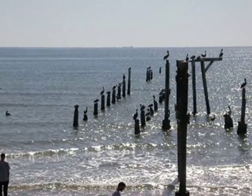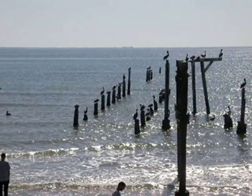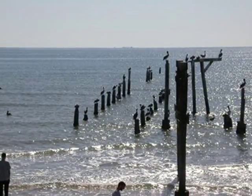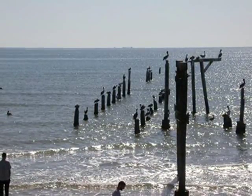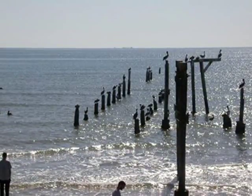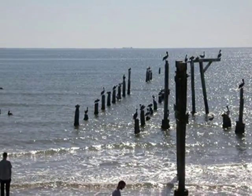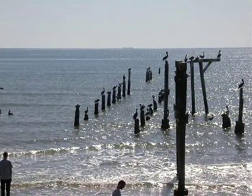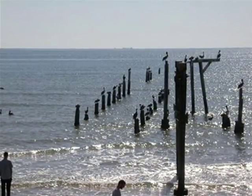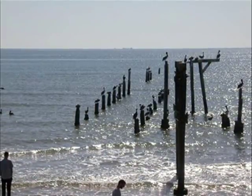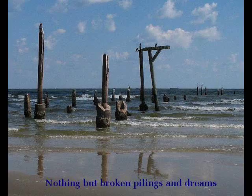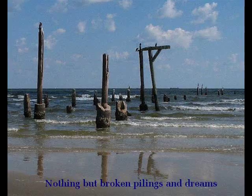Thank you.